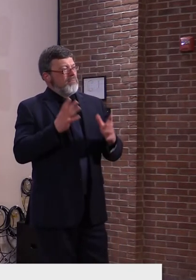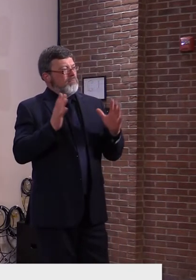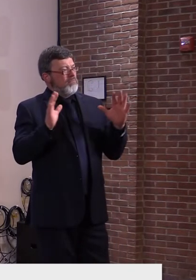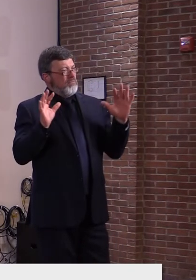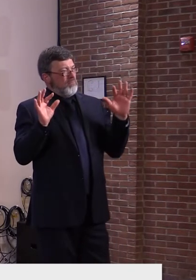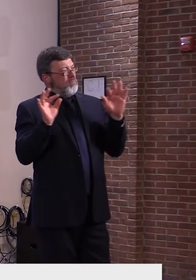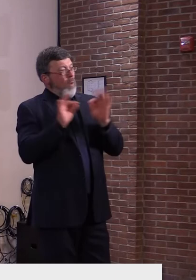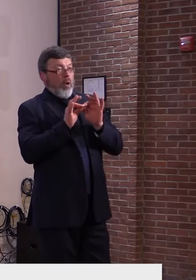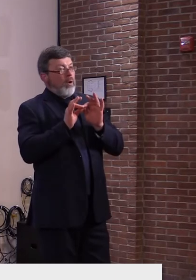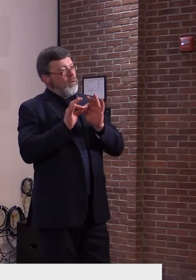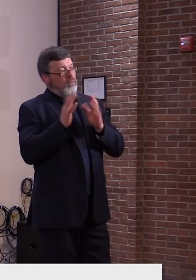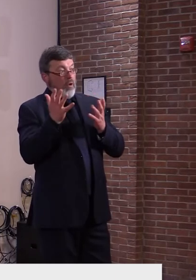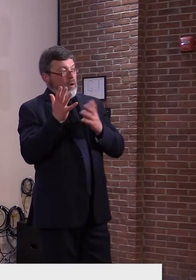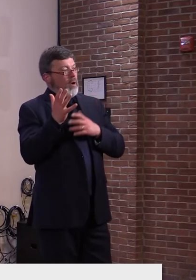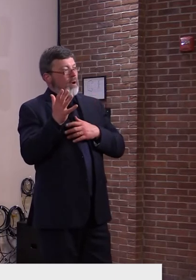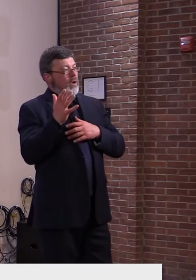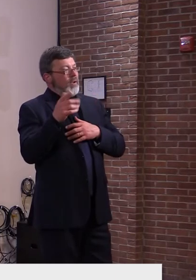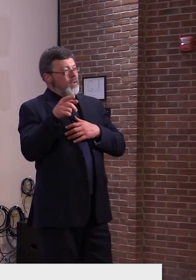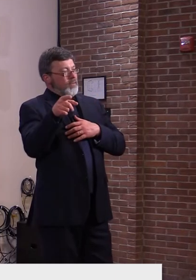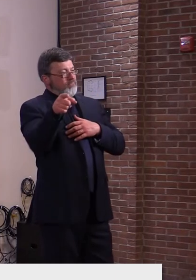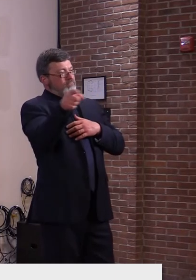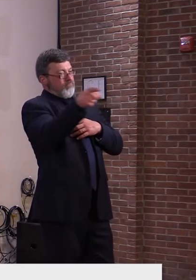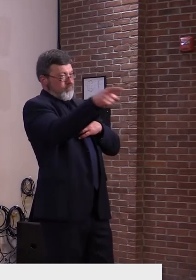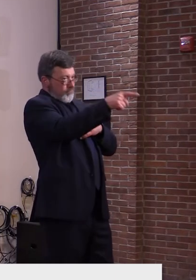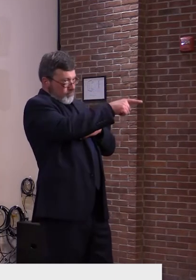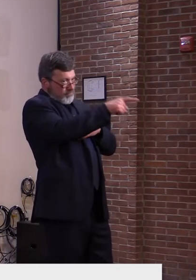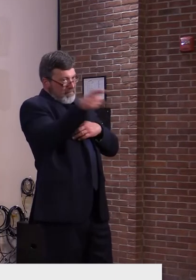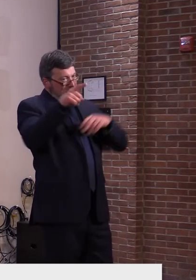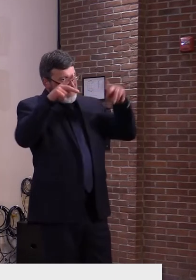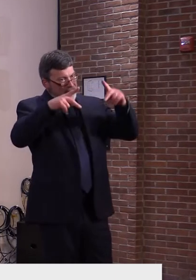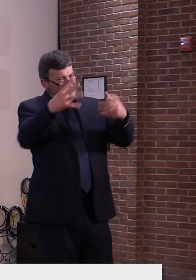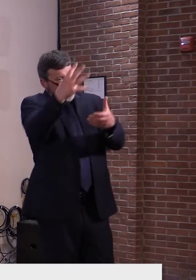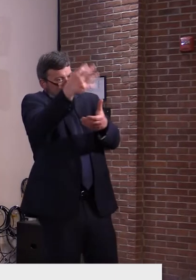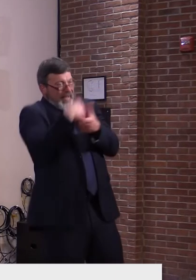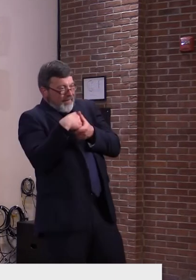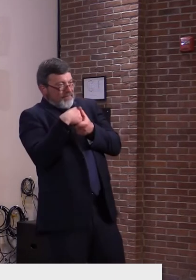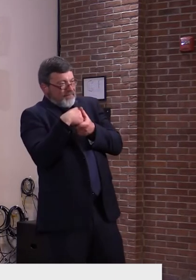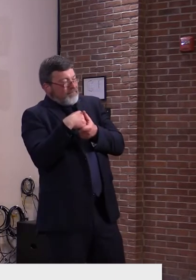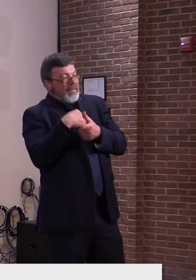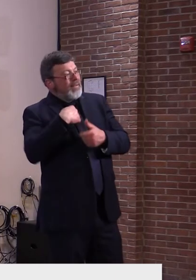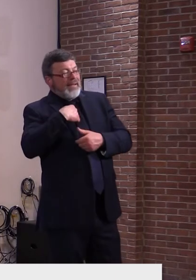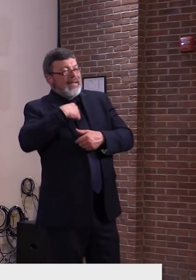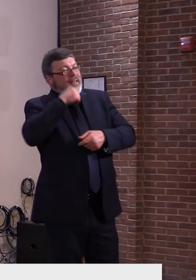that the people that are in the system, they're held harmless, okay? They continue on.